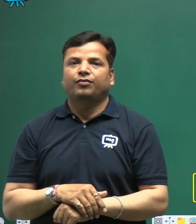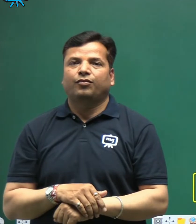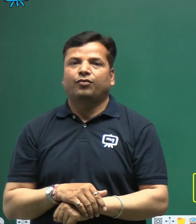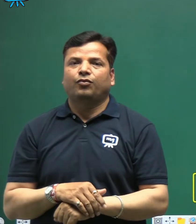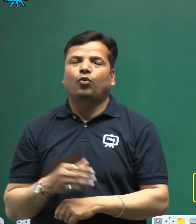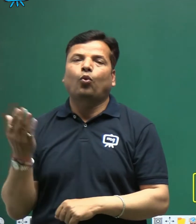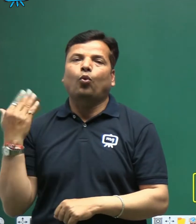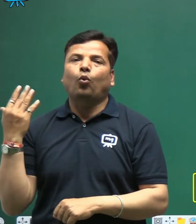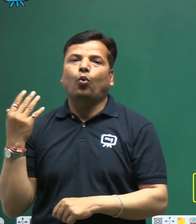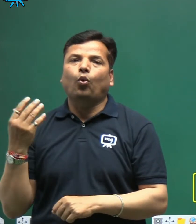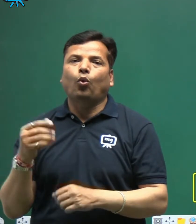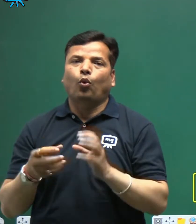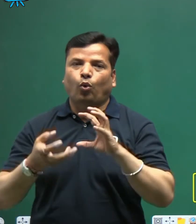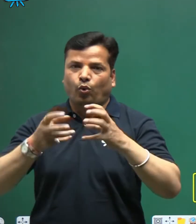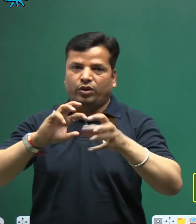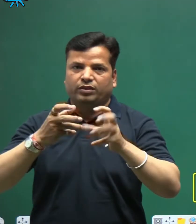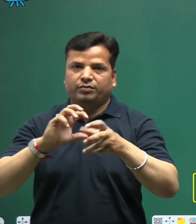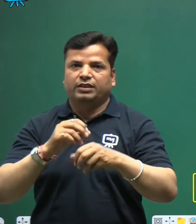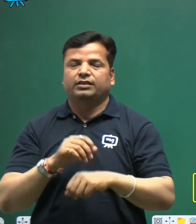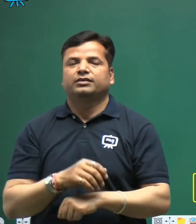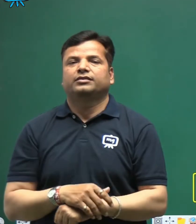was erected